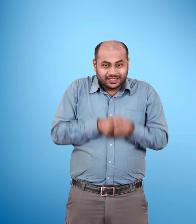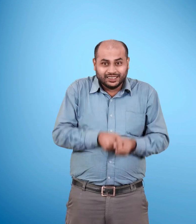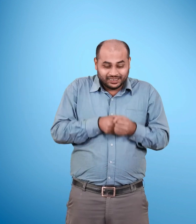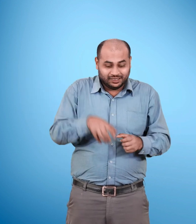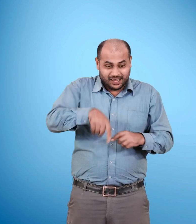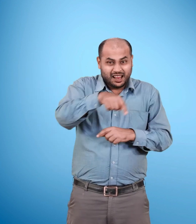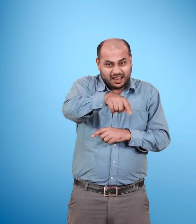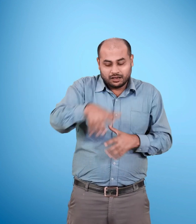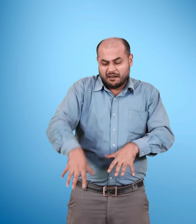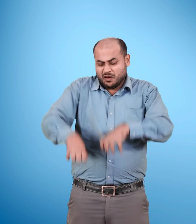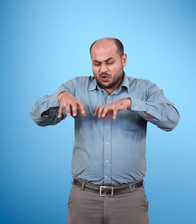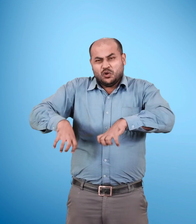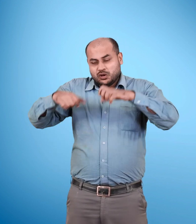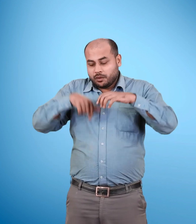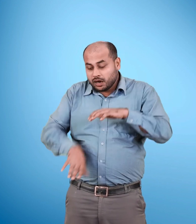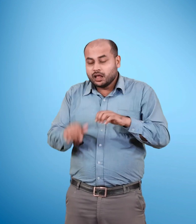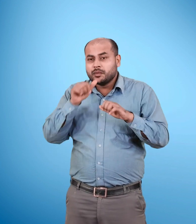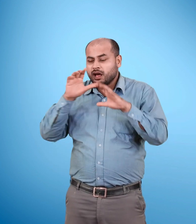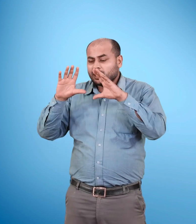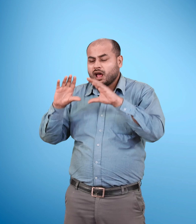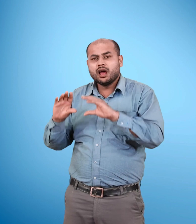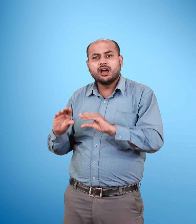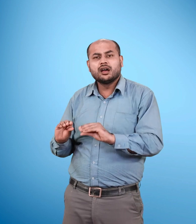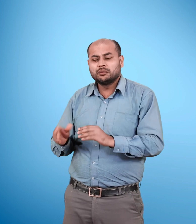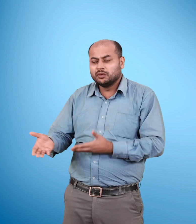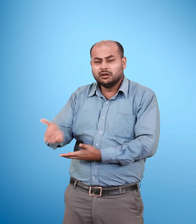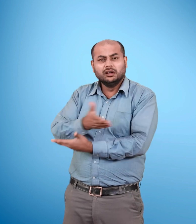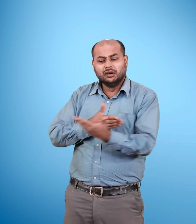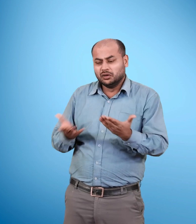The loss in the level of groundwater due to overuse